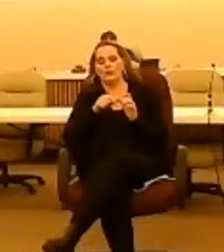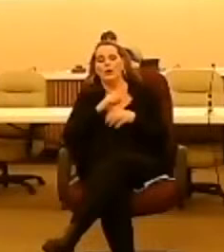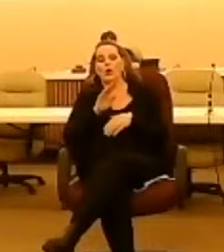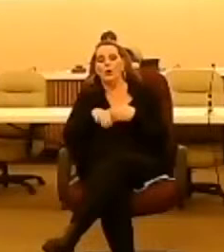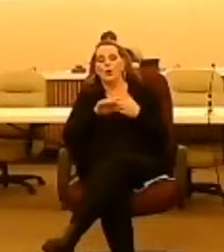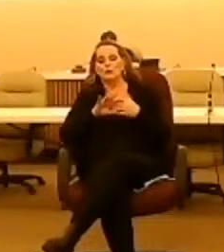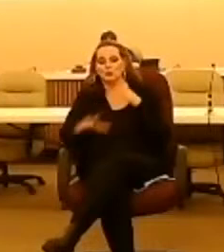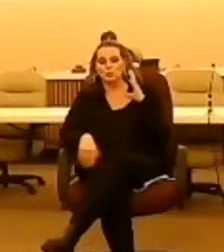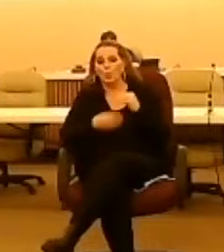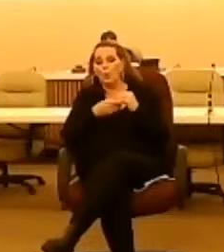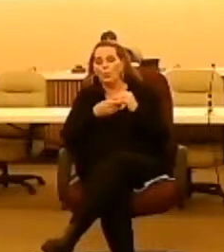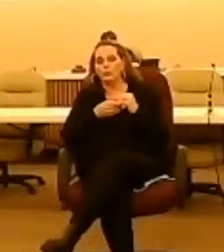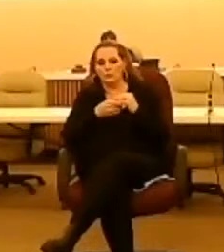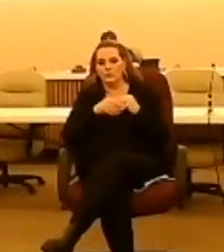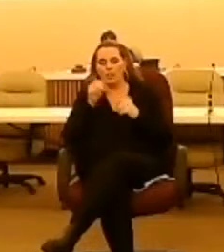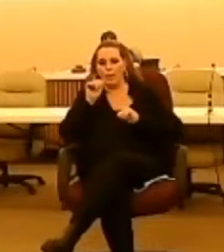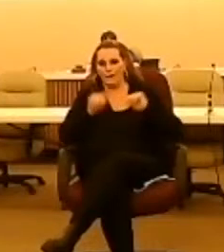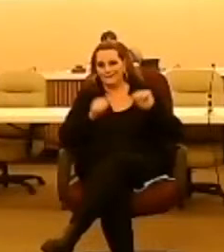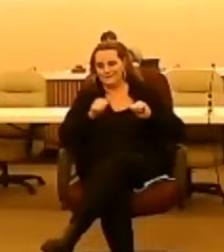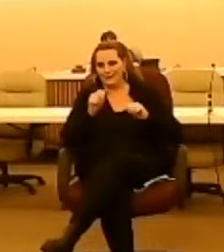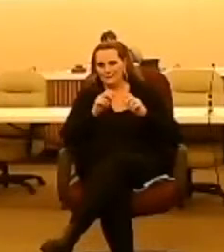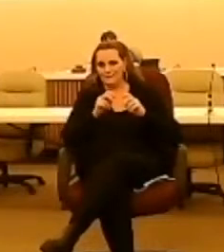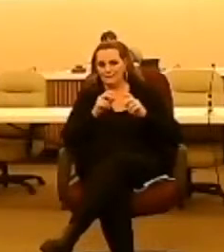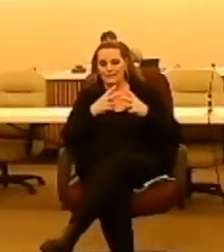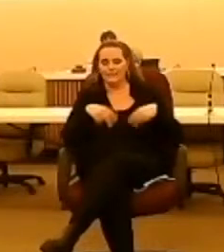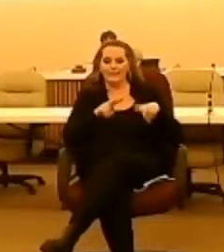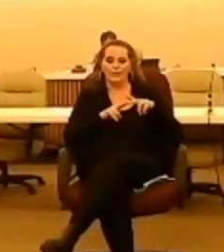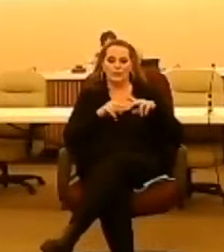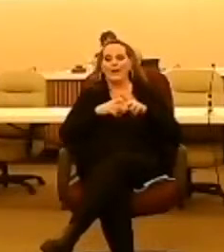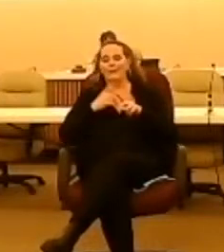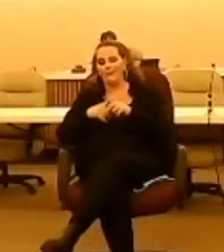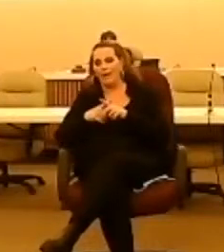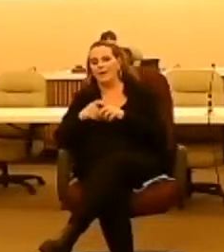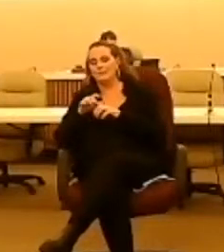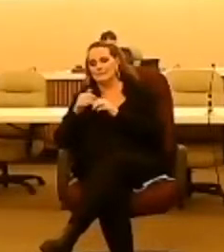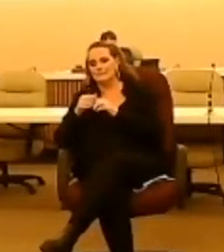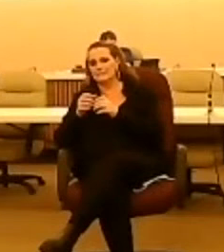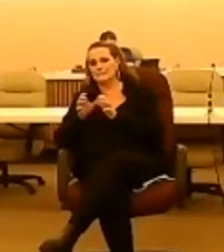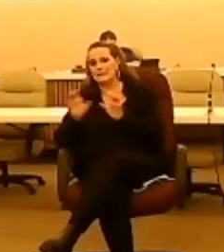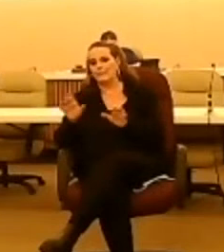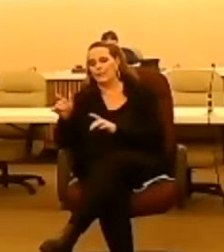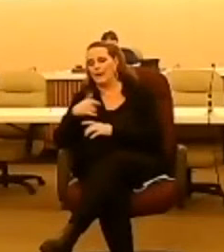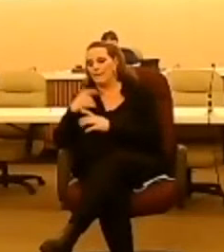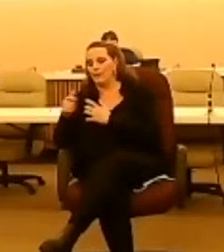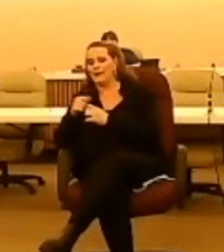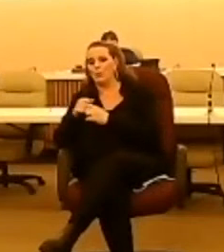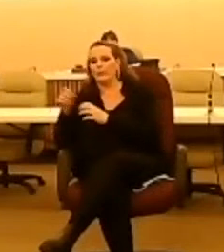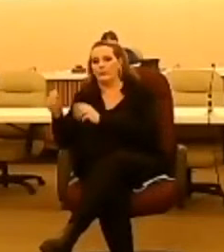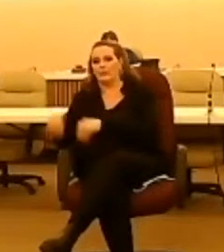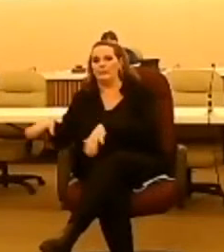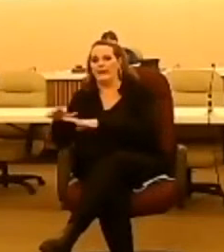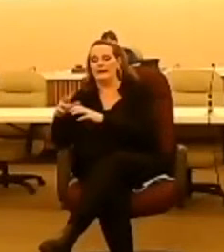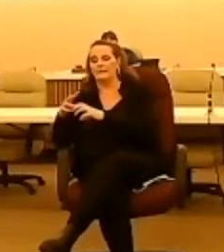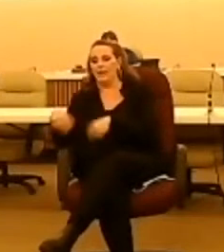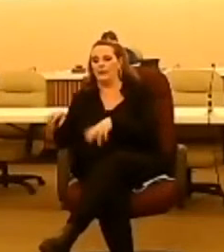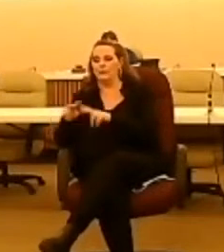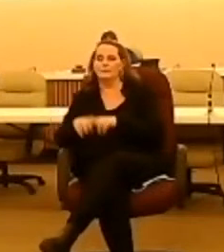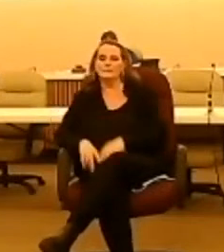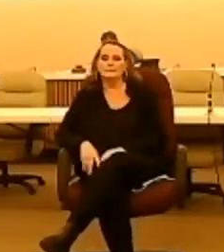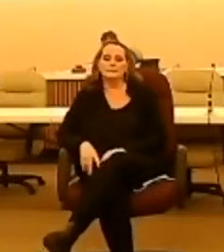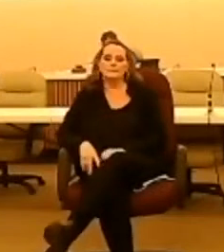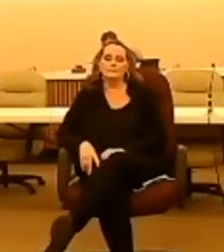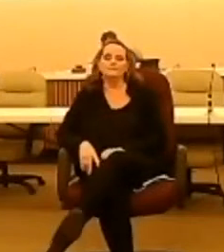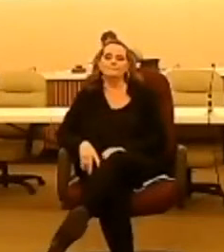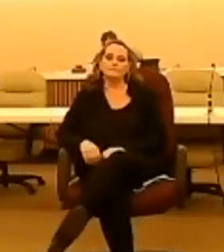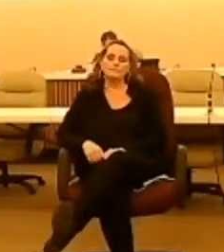and separately they break out the land value. So I said, you can do your own calculation. I gave them part